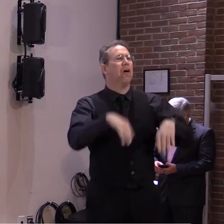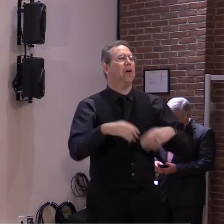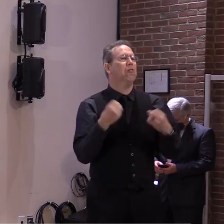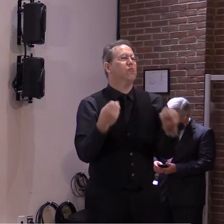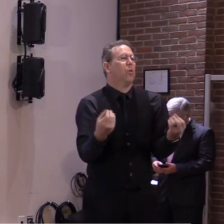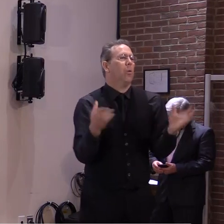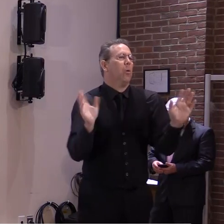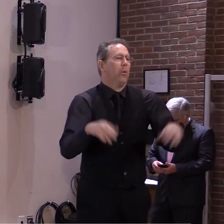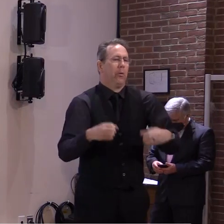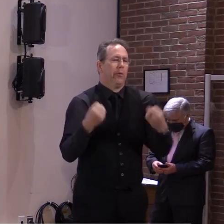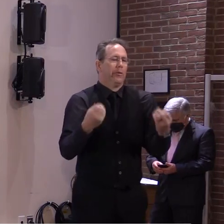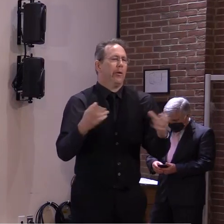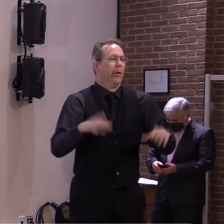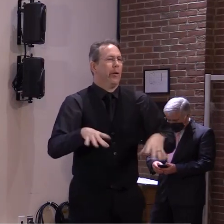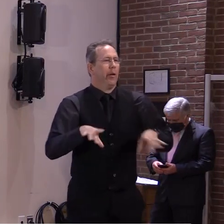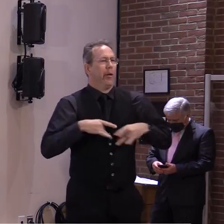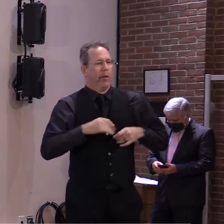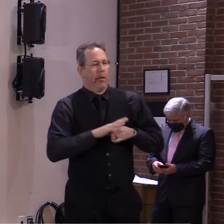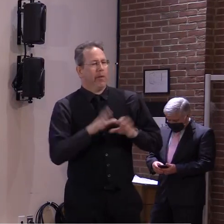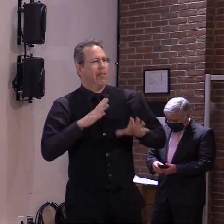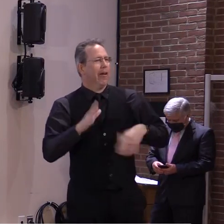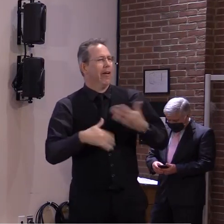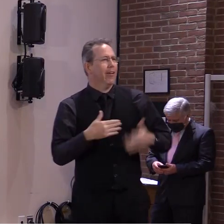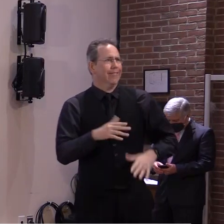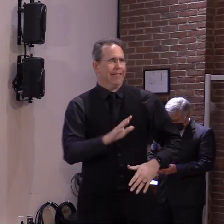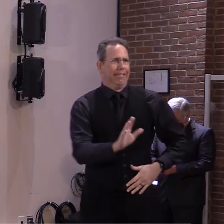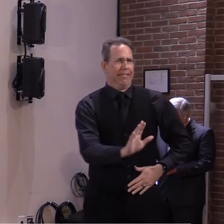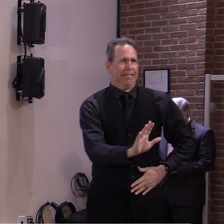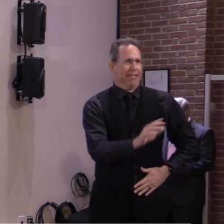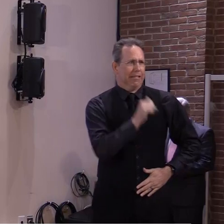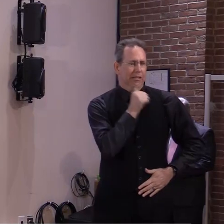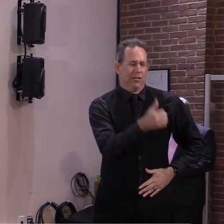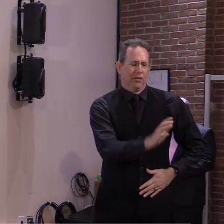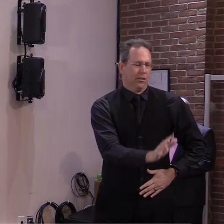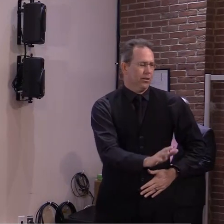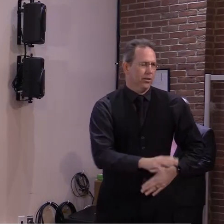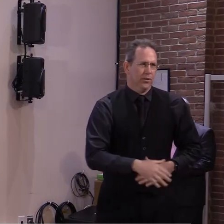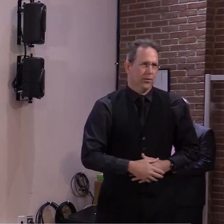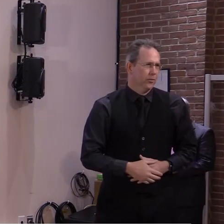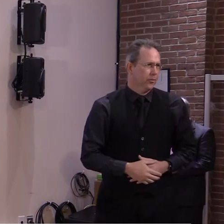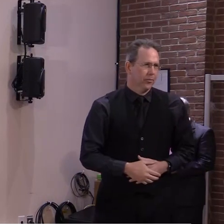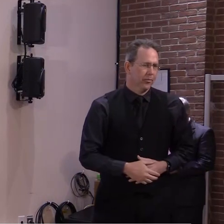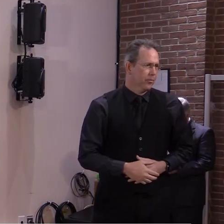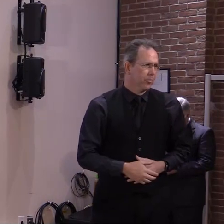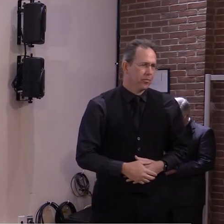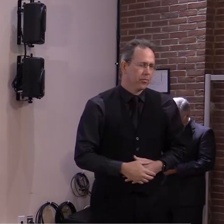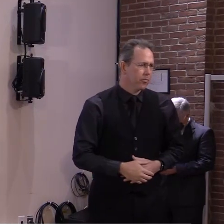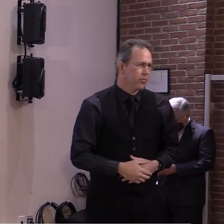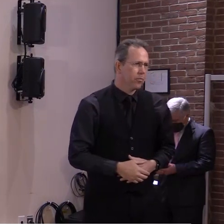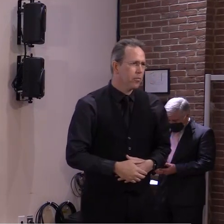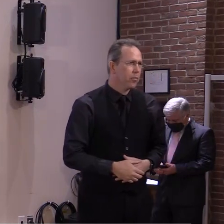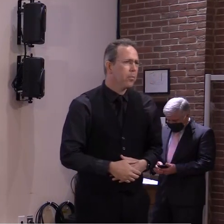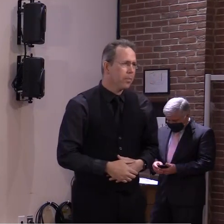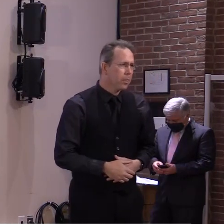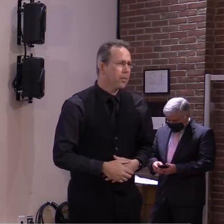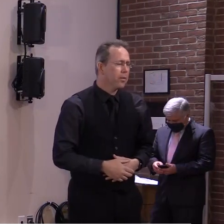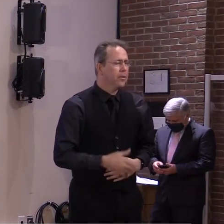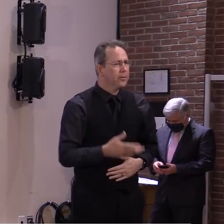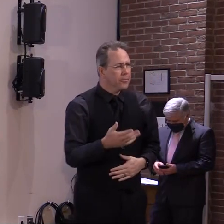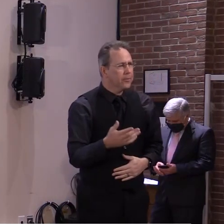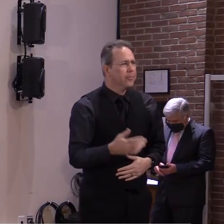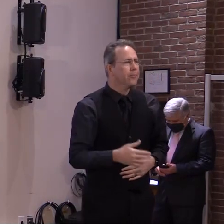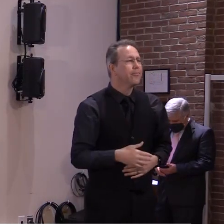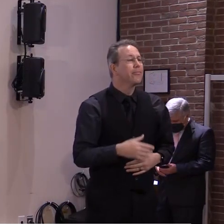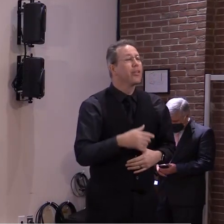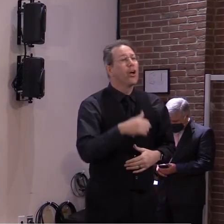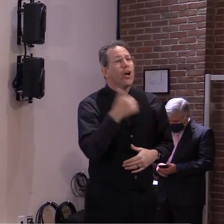to be emphasized more broadly. Others are saying, and the governors, I think, covered this pretty well